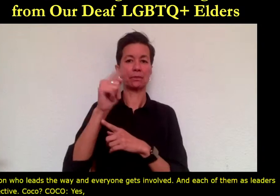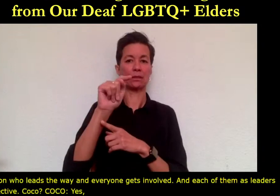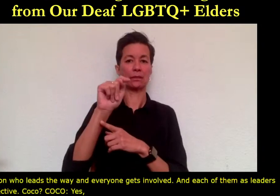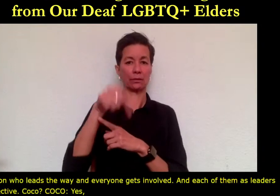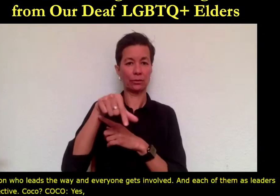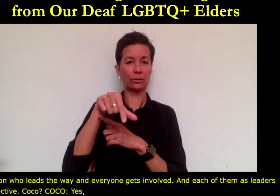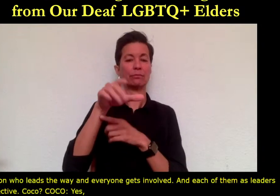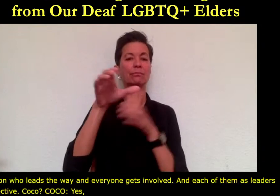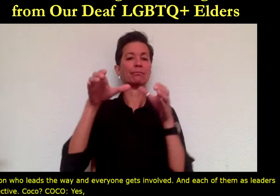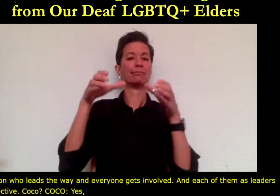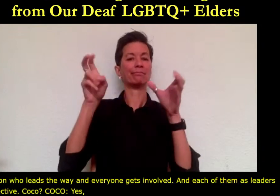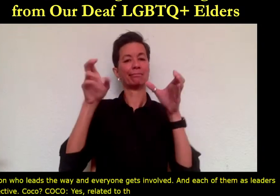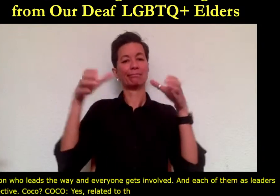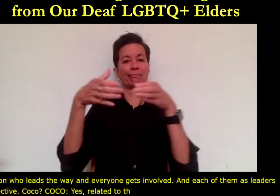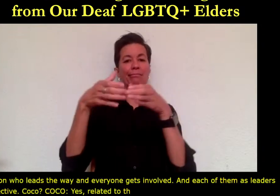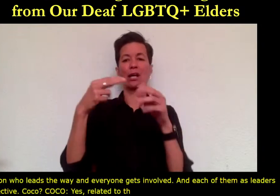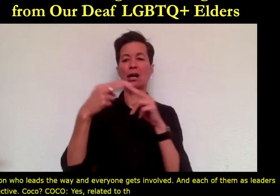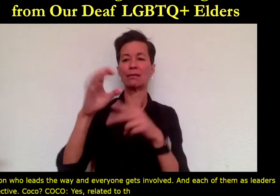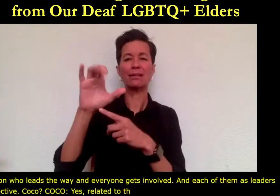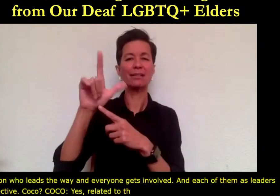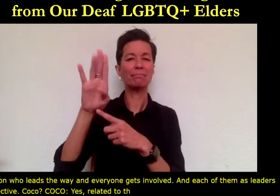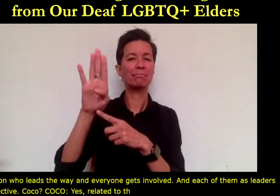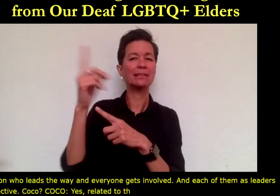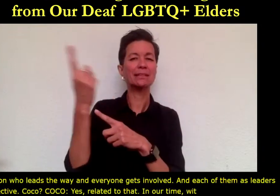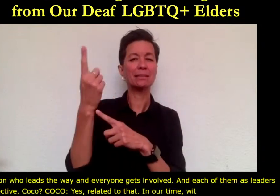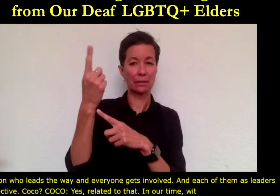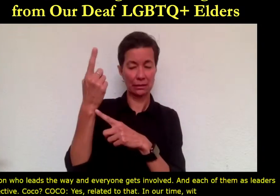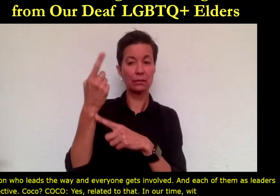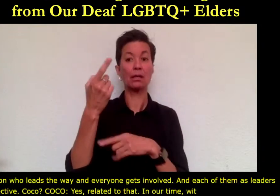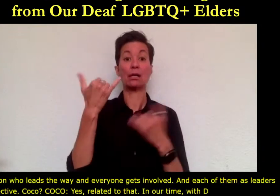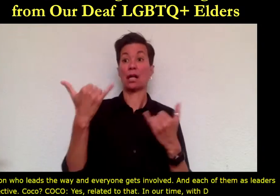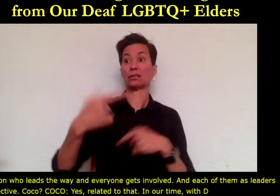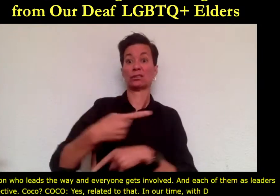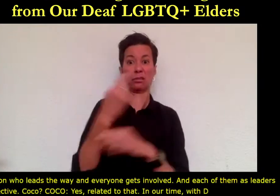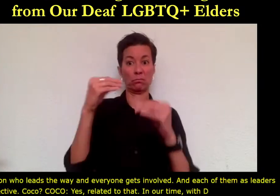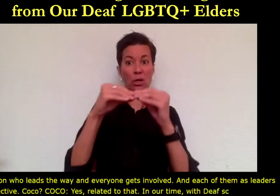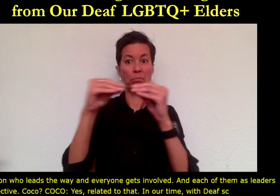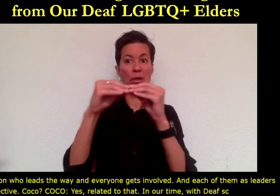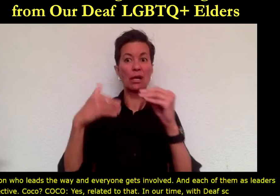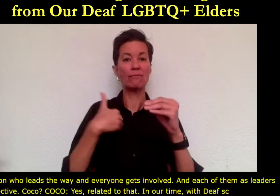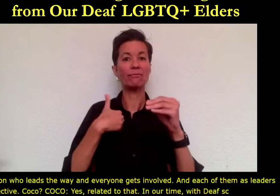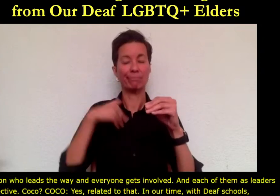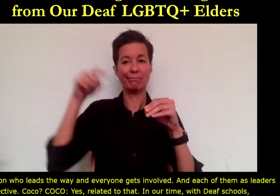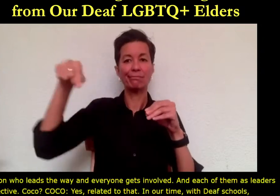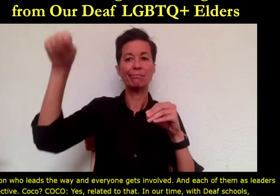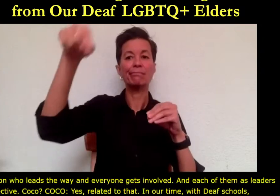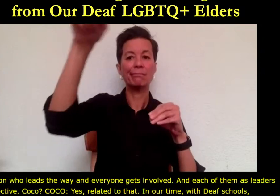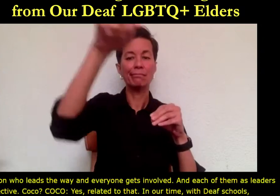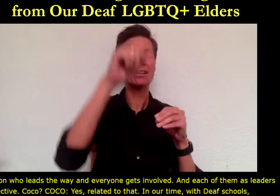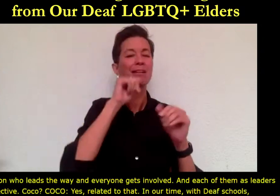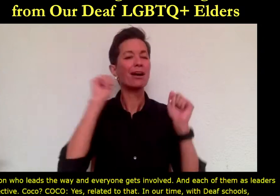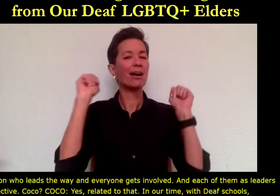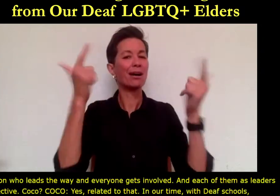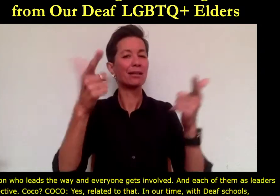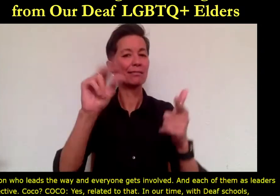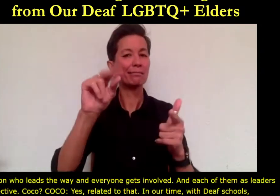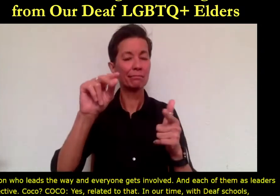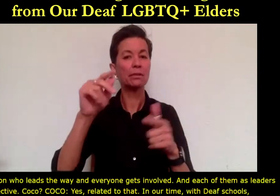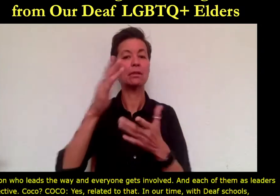didn't have lgbtq groups or clubs nowadays more and more schools do